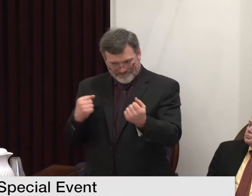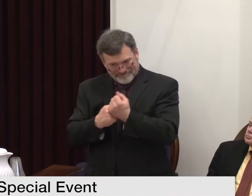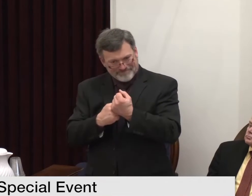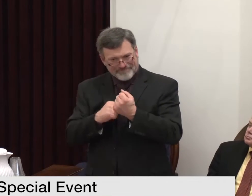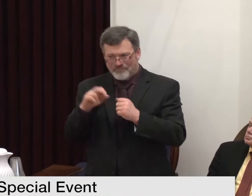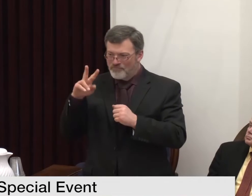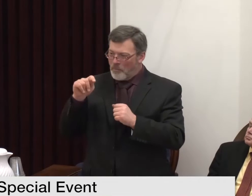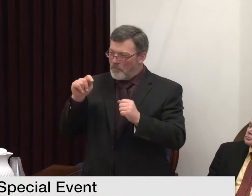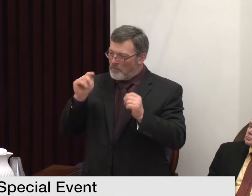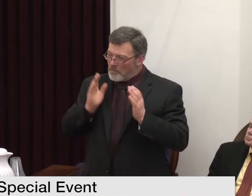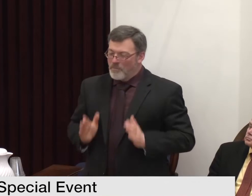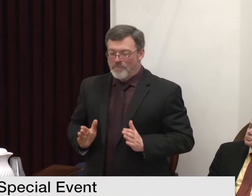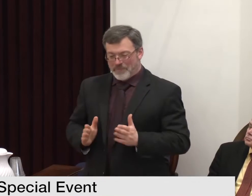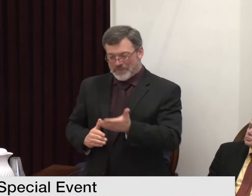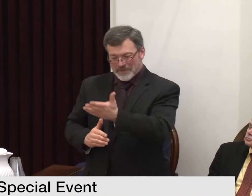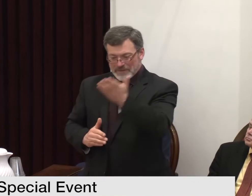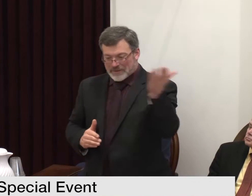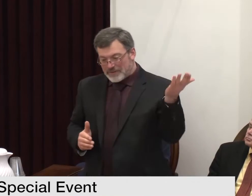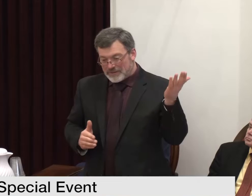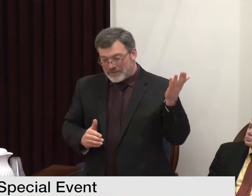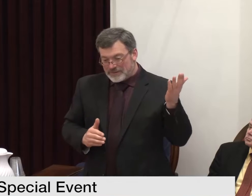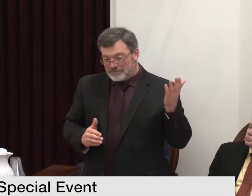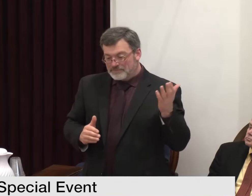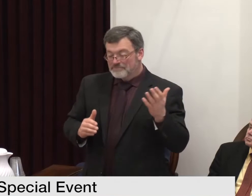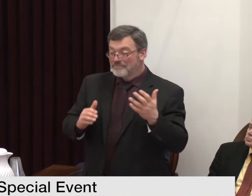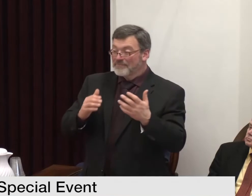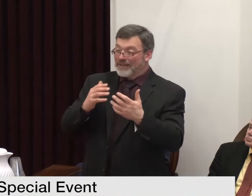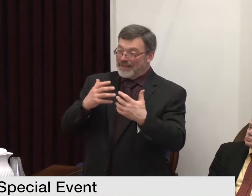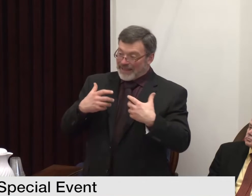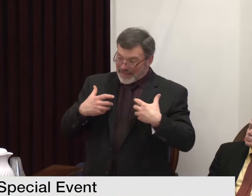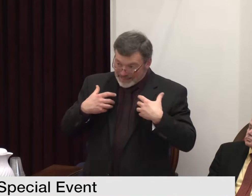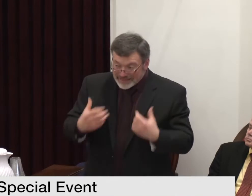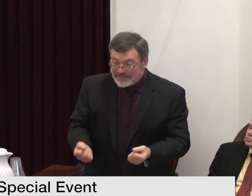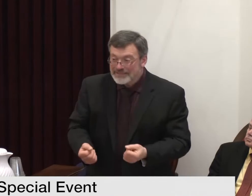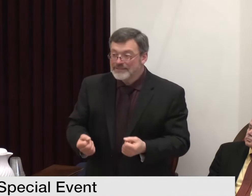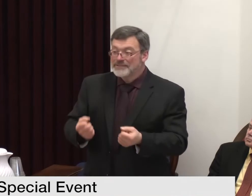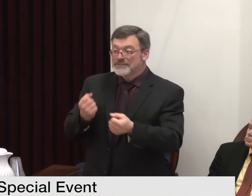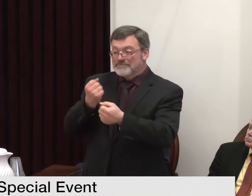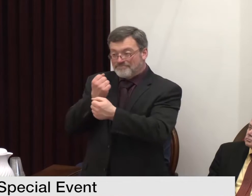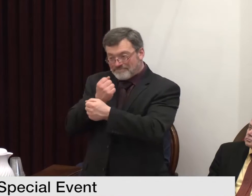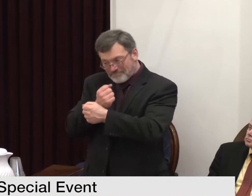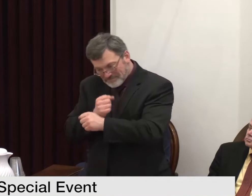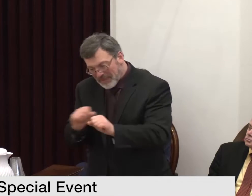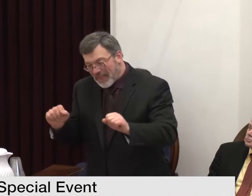healthy, safe, and independent lives full of opportunity.